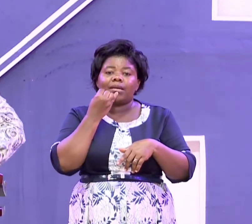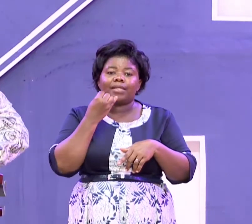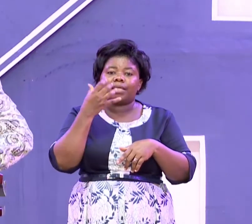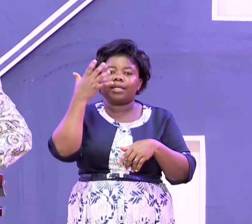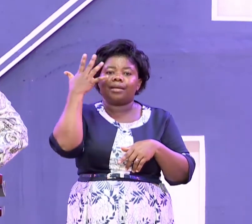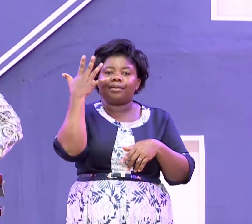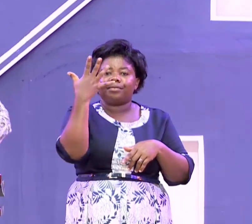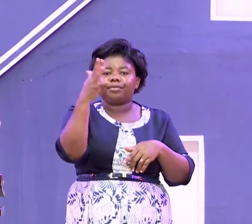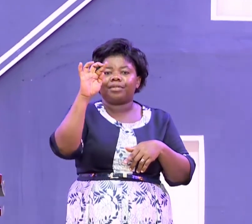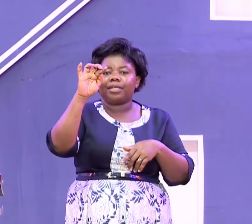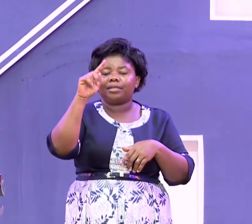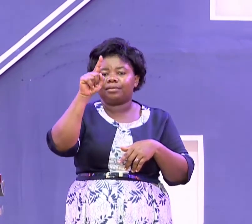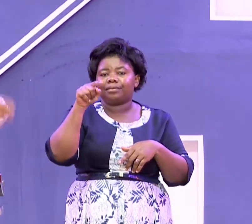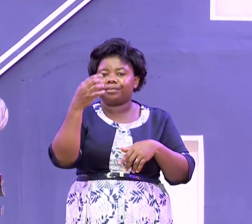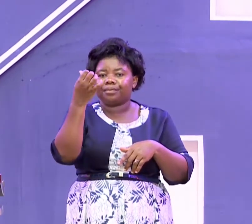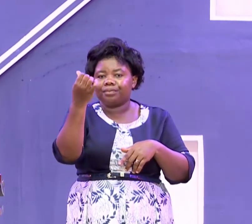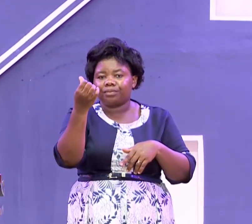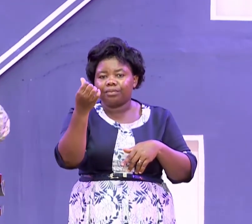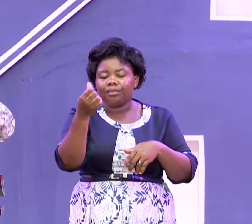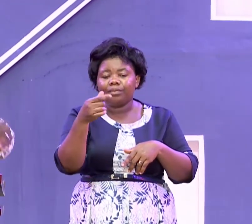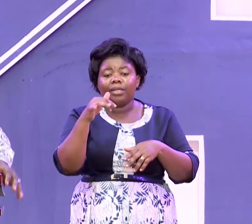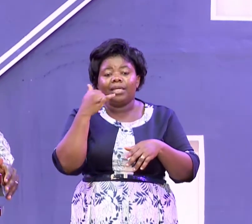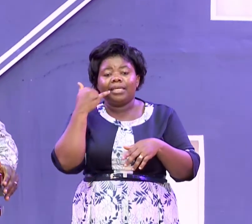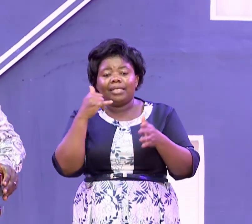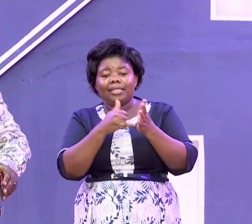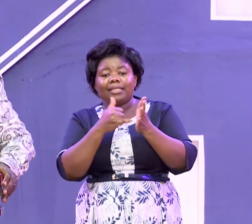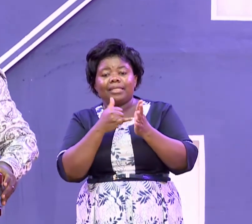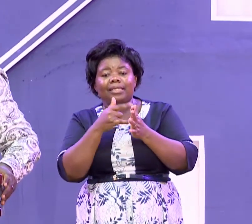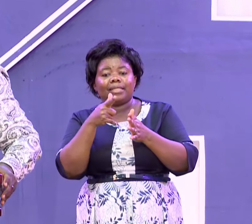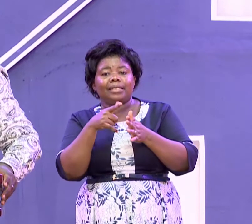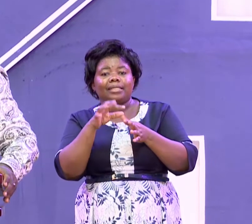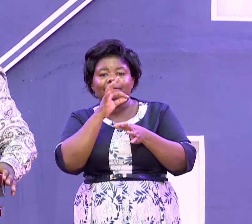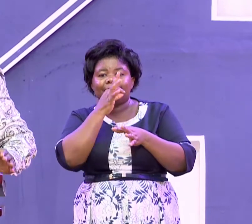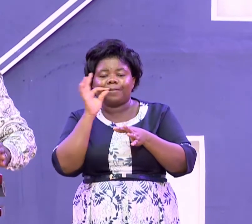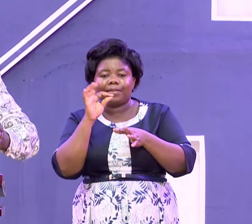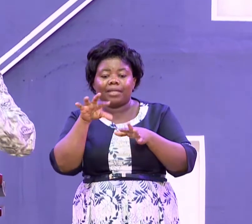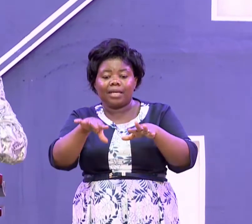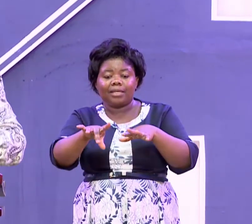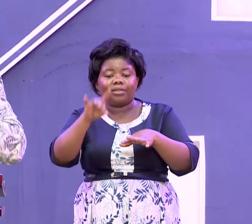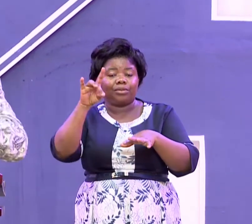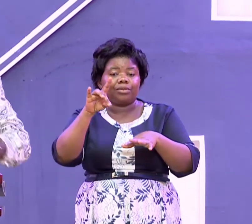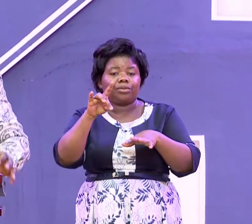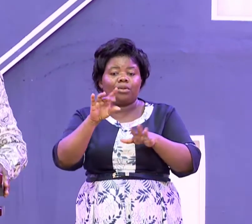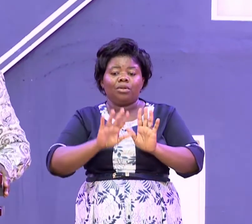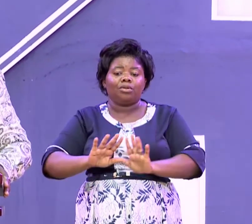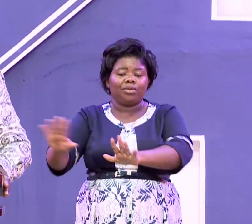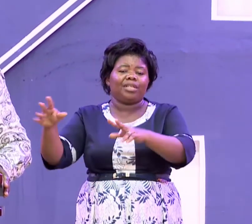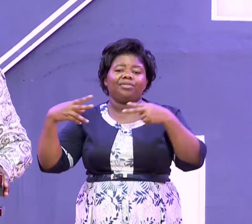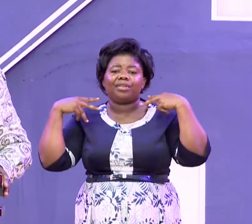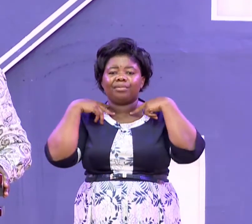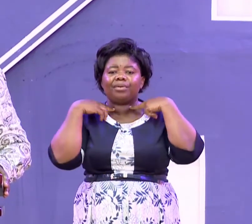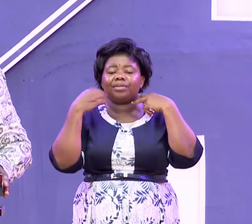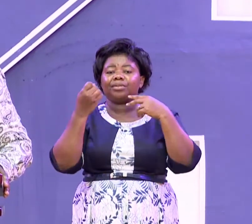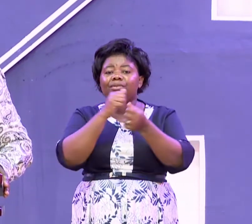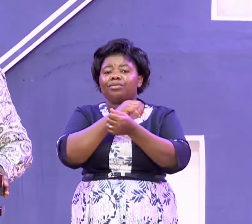Isaiah 58, gamba watu mwenyoro kaga. Isn't this the first that I choose? Kuno siku ya kusiba kwena londa. To lose the bonds of wickedness.